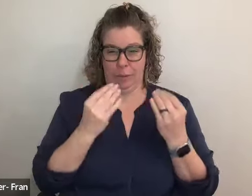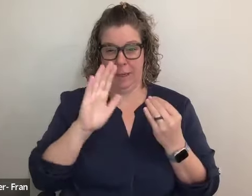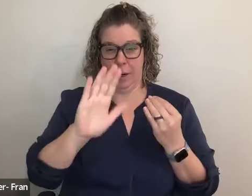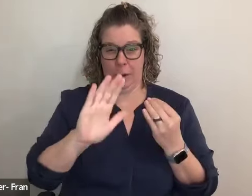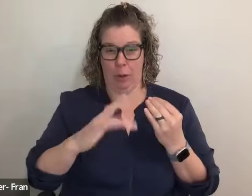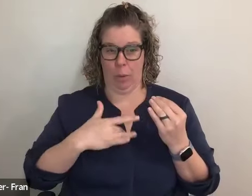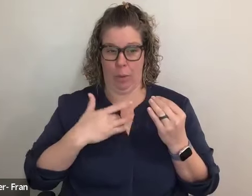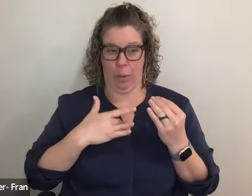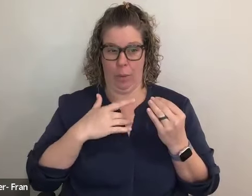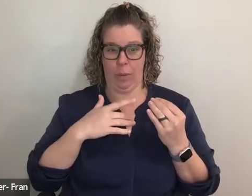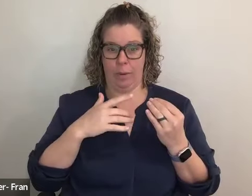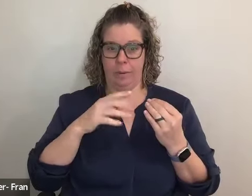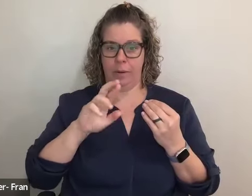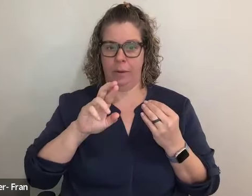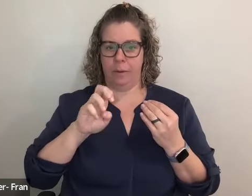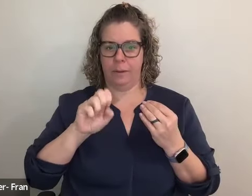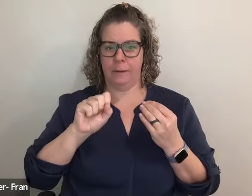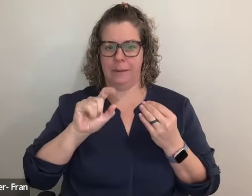And so scales are nice.